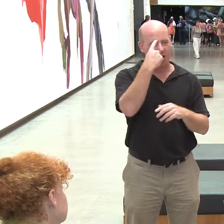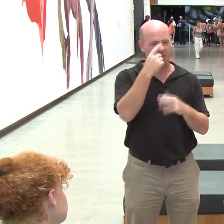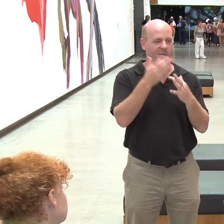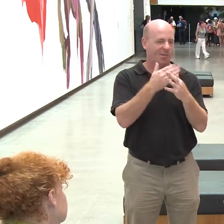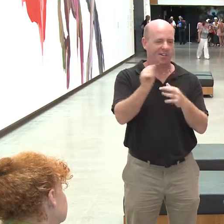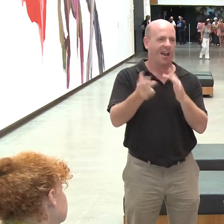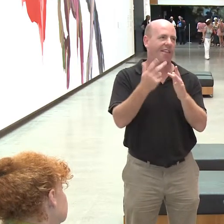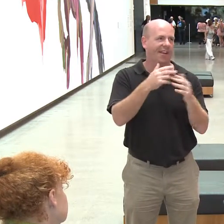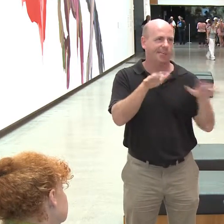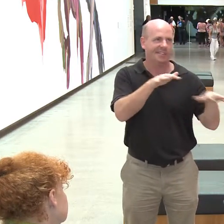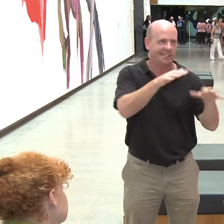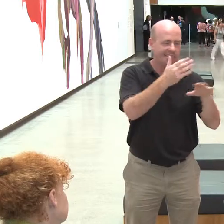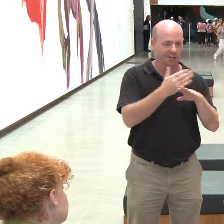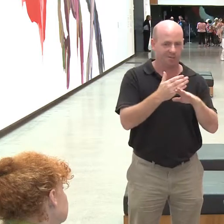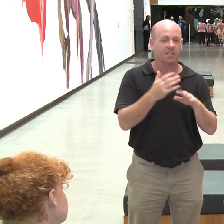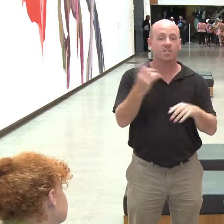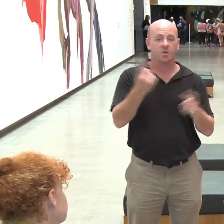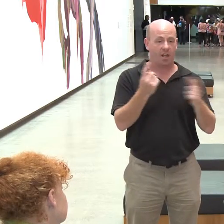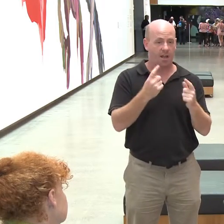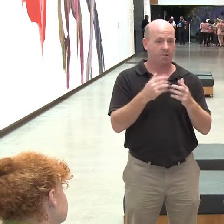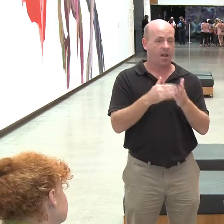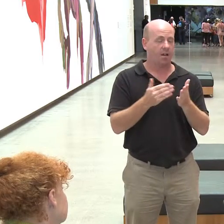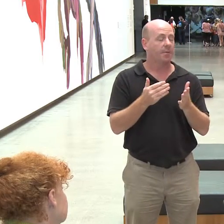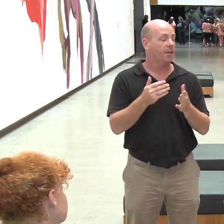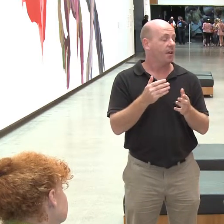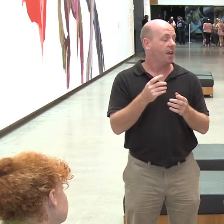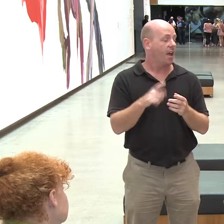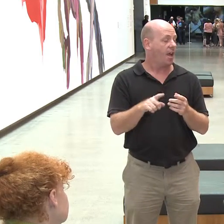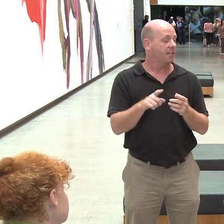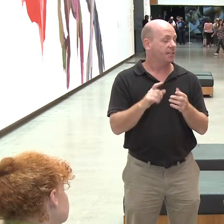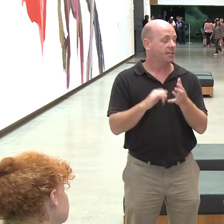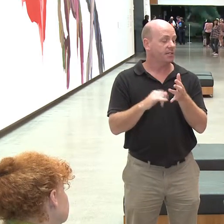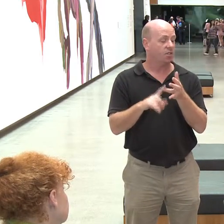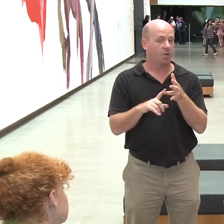other things that she's busy doing. And so